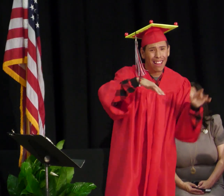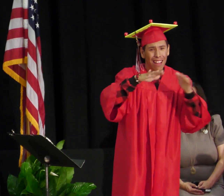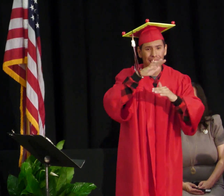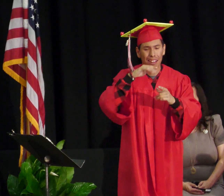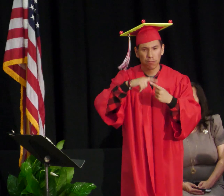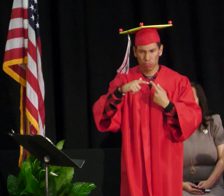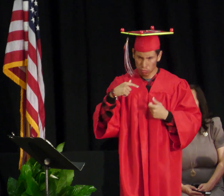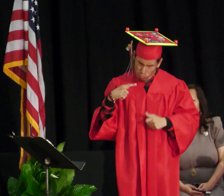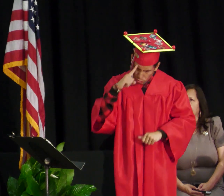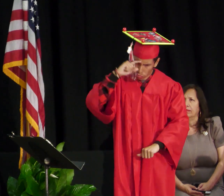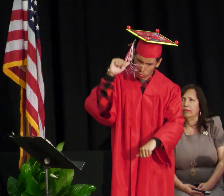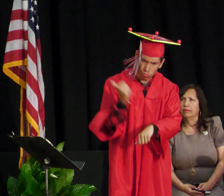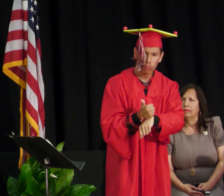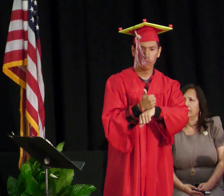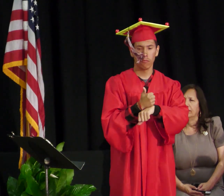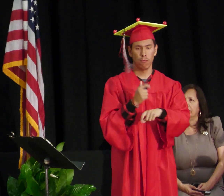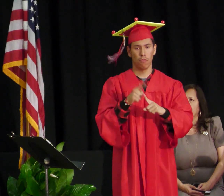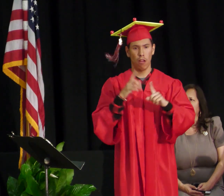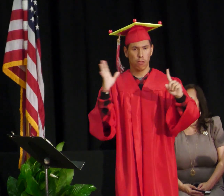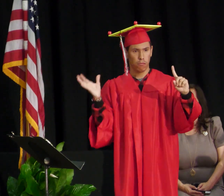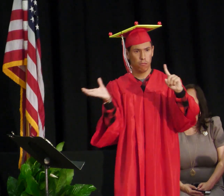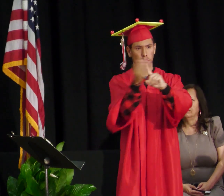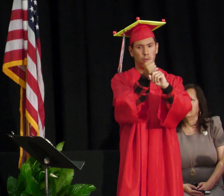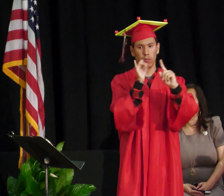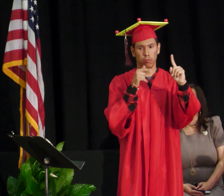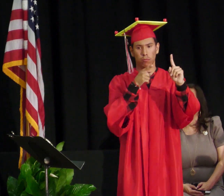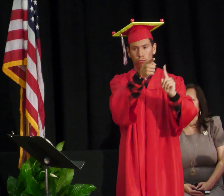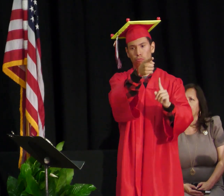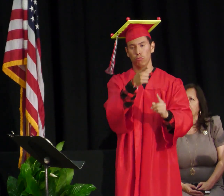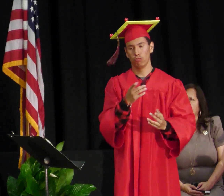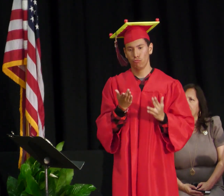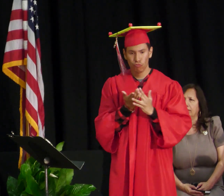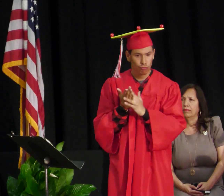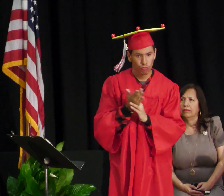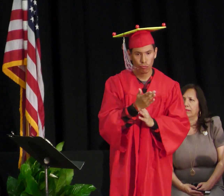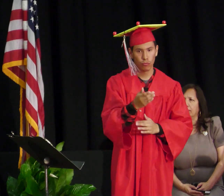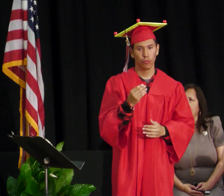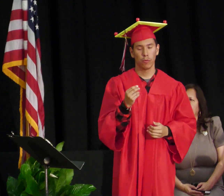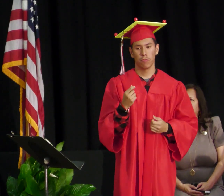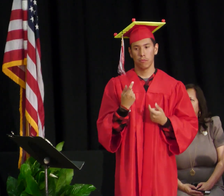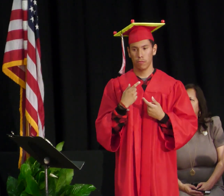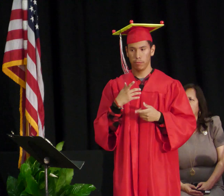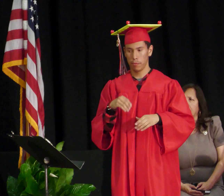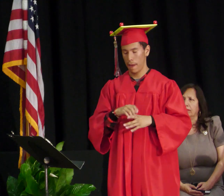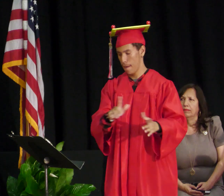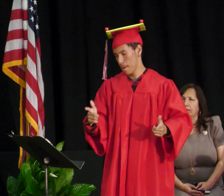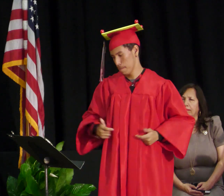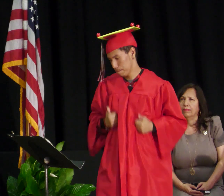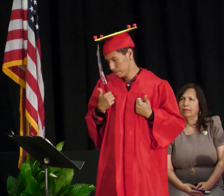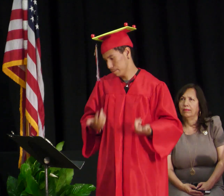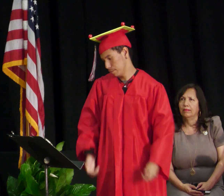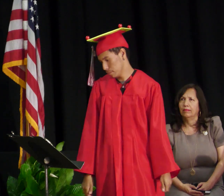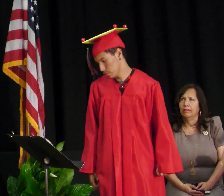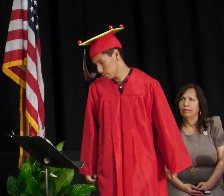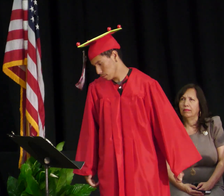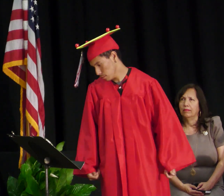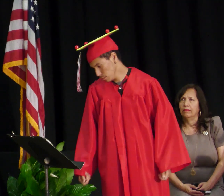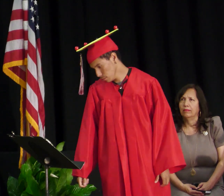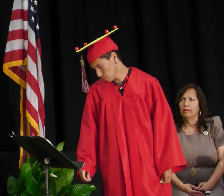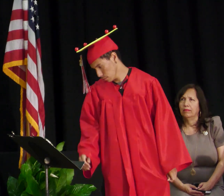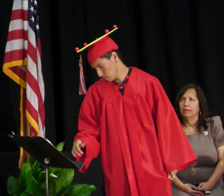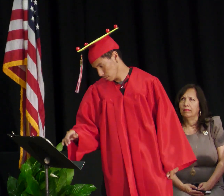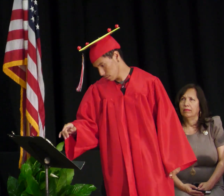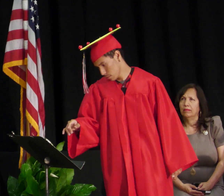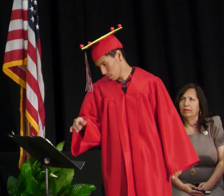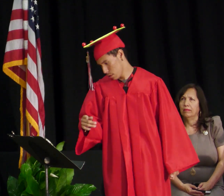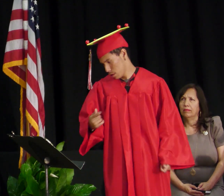and the doubt is just noise. It does not define us and it